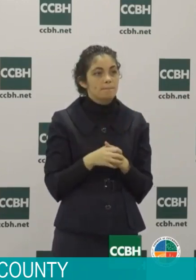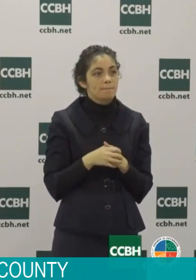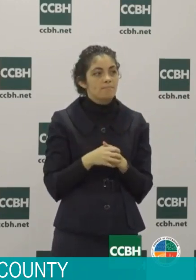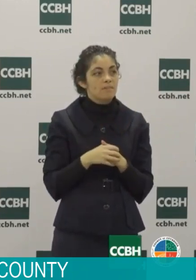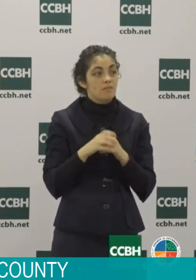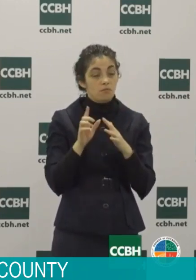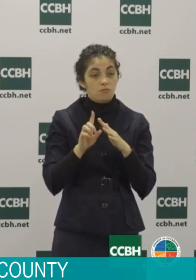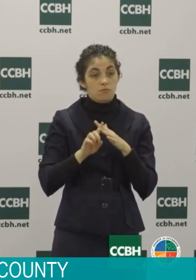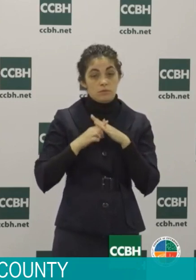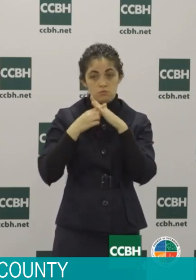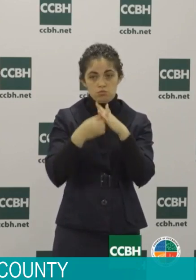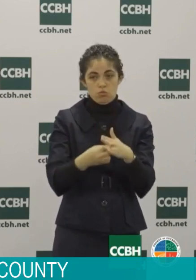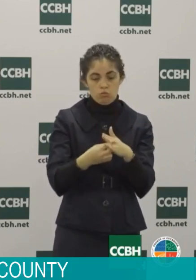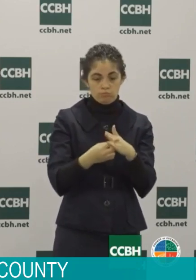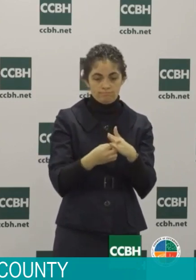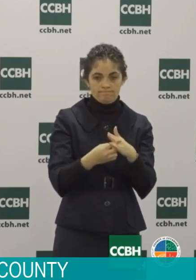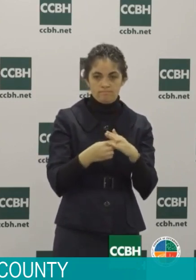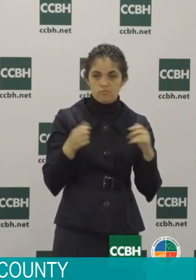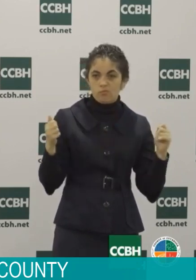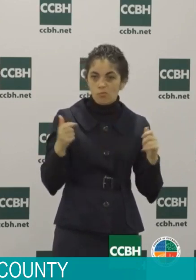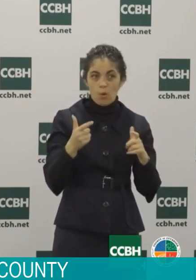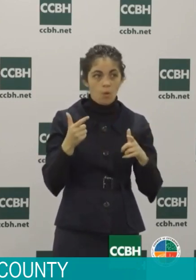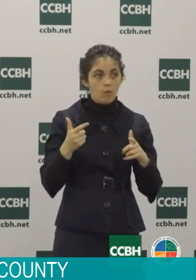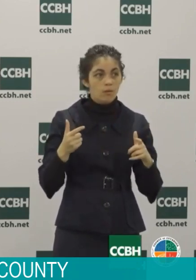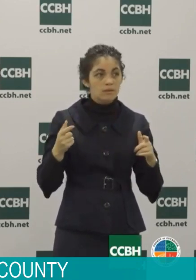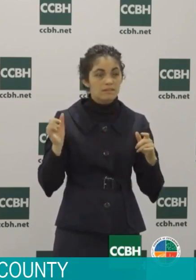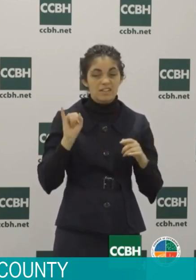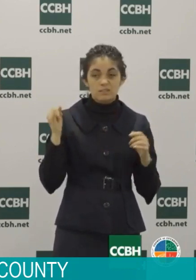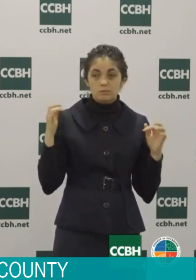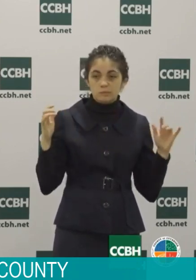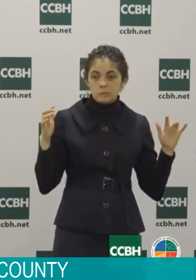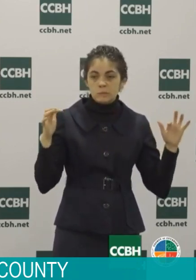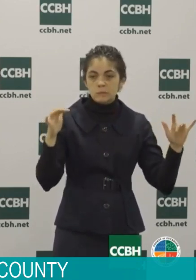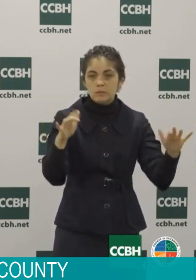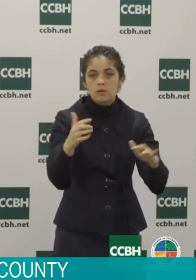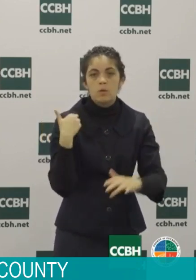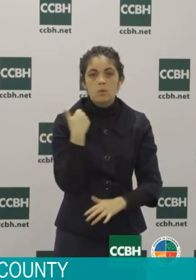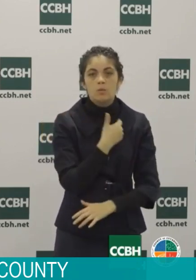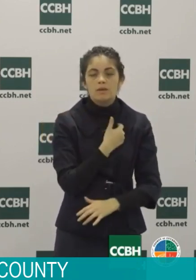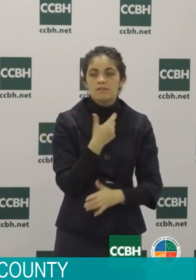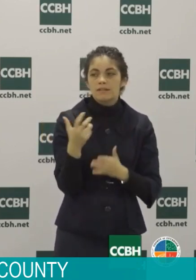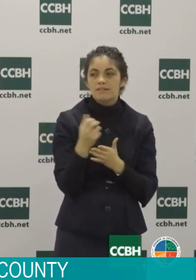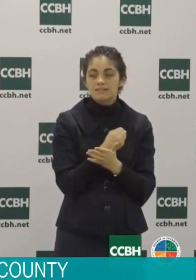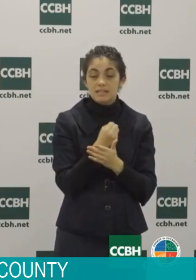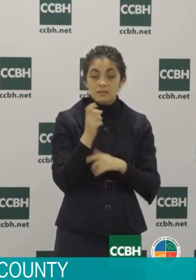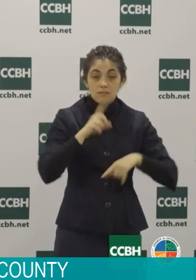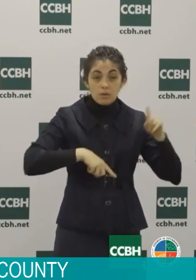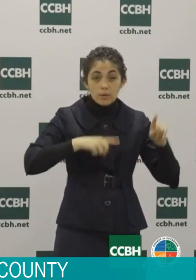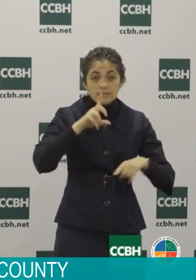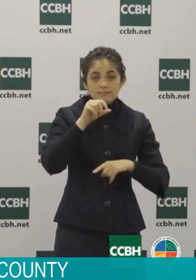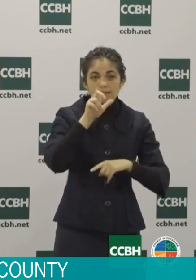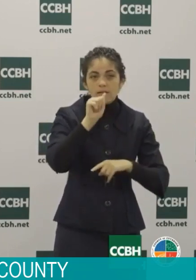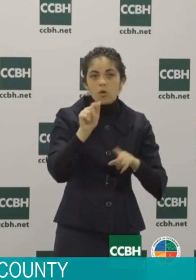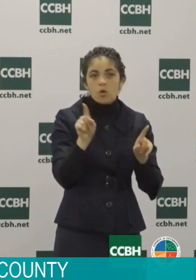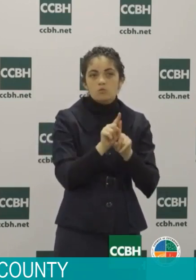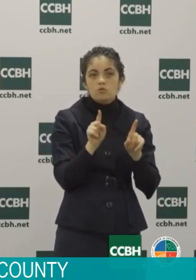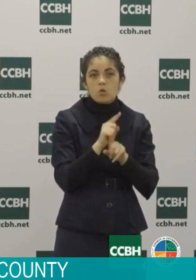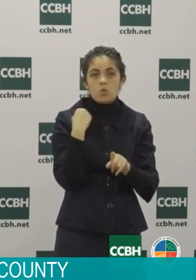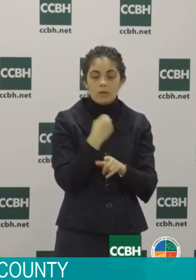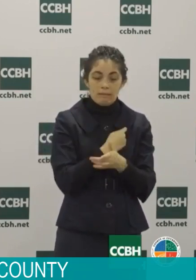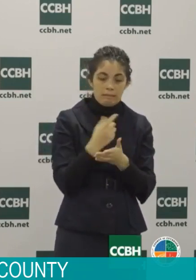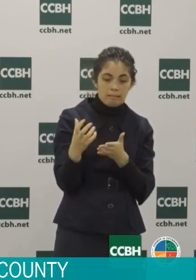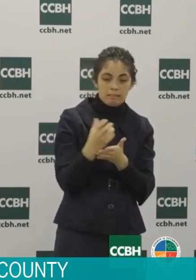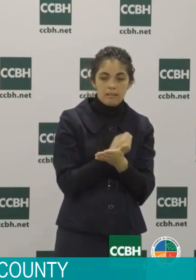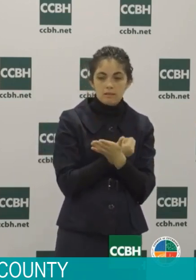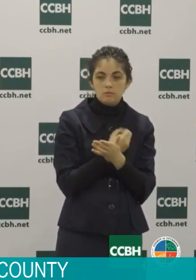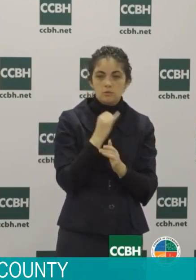very beginning of this pandemic, we have been collecting robust data. All of the things that we collect when we